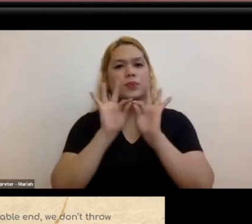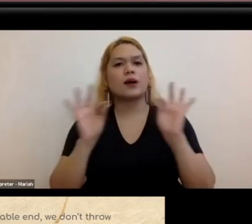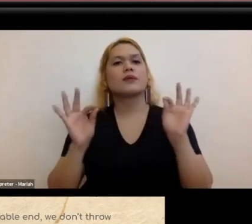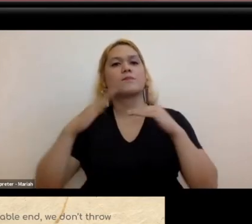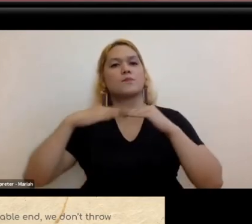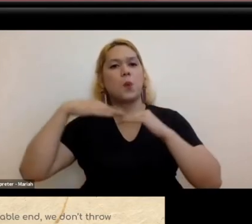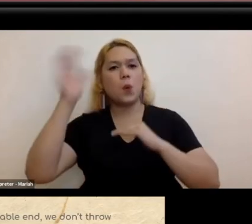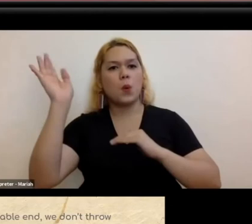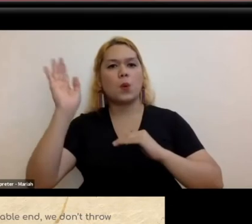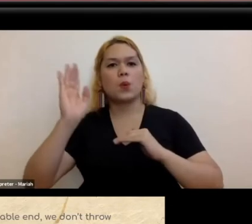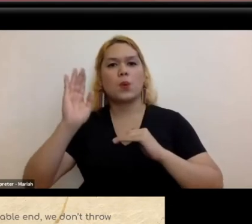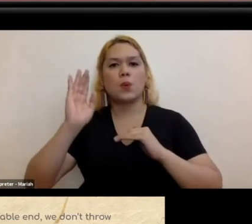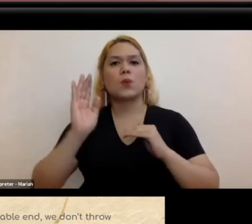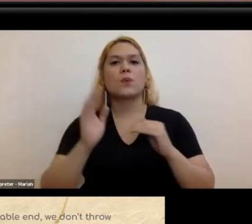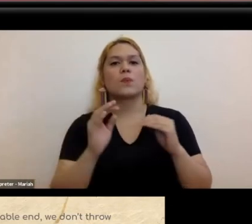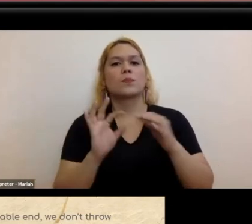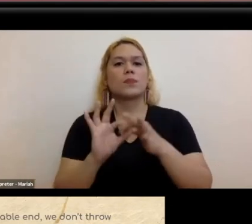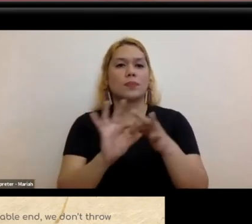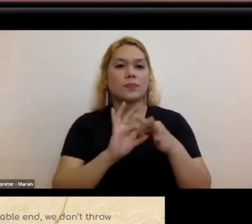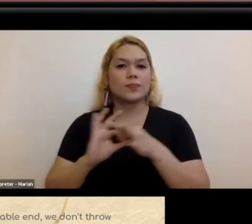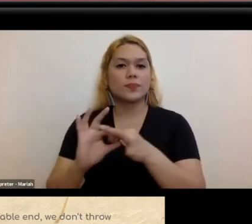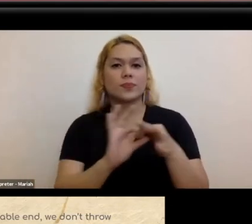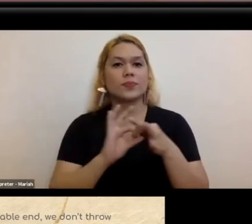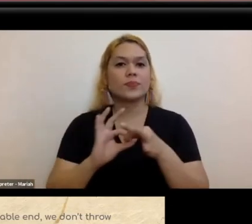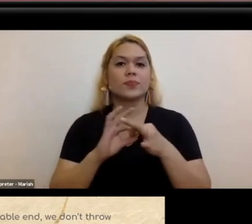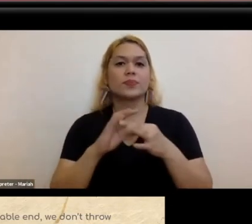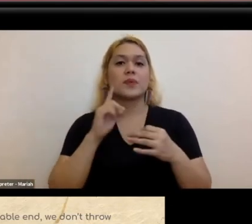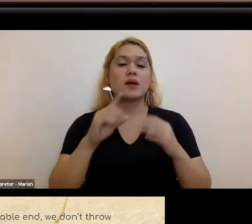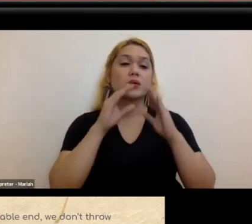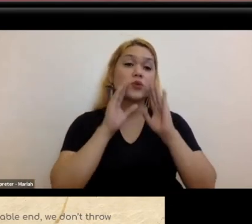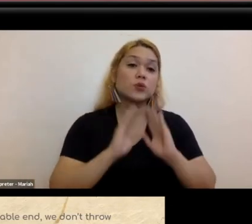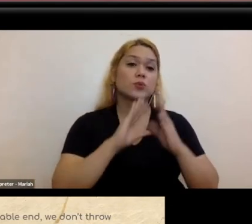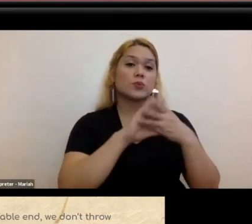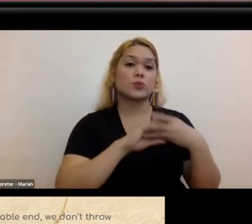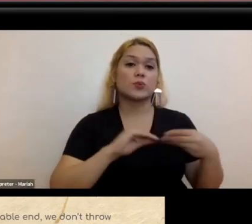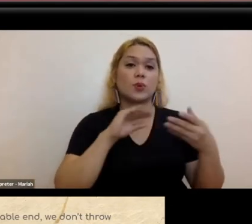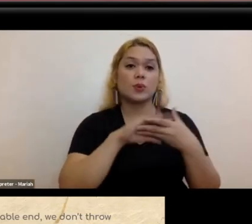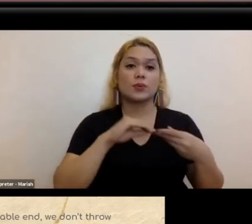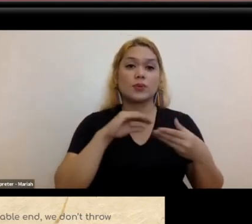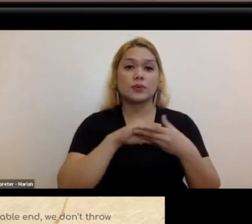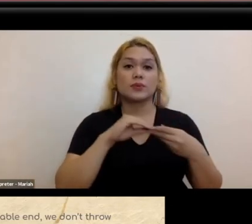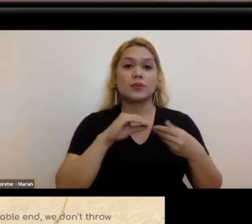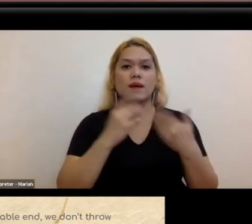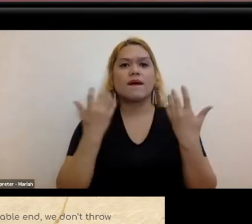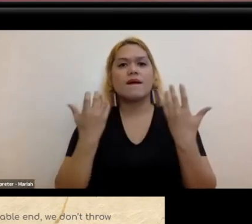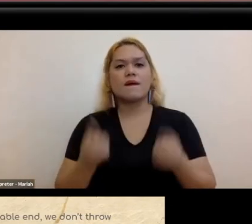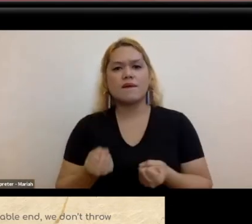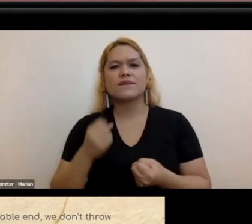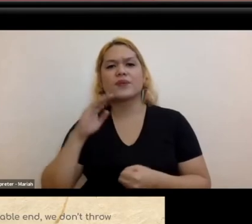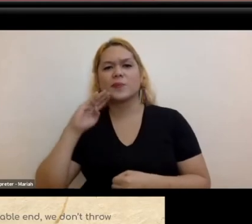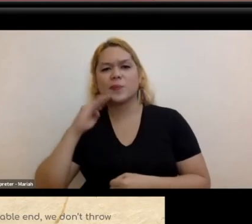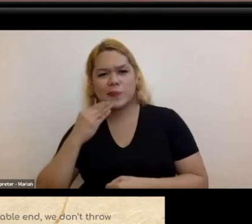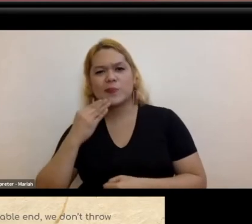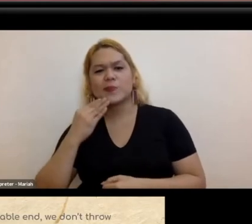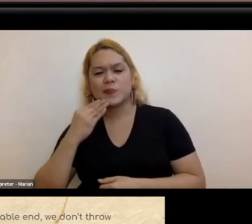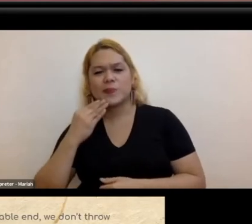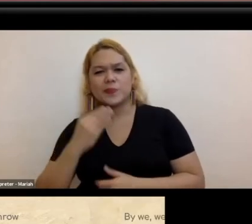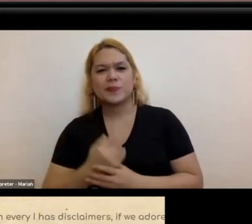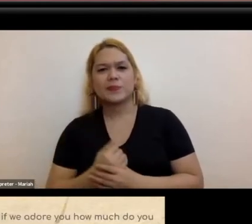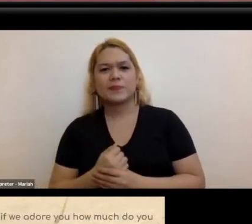And owning all sad stories. We carry bitternesses and haggle at the market.